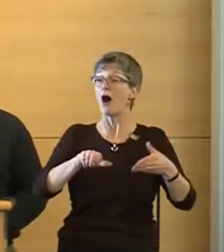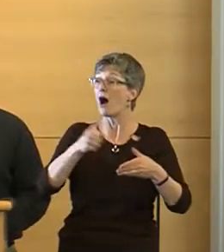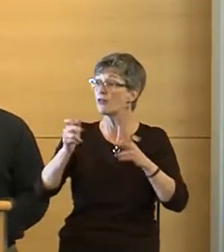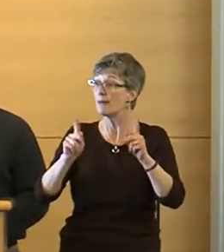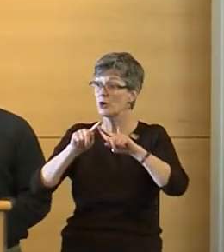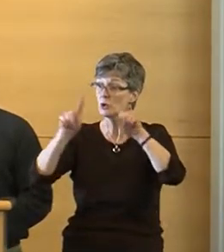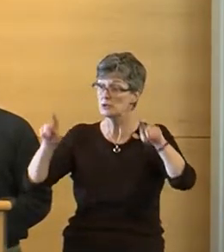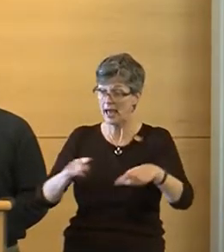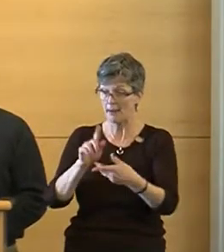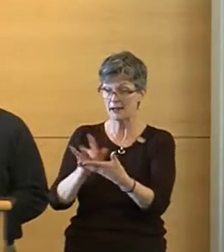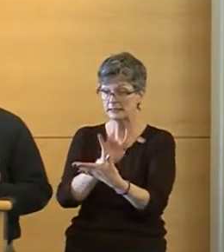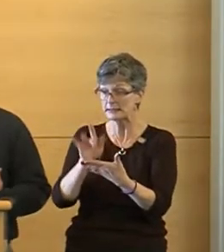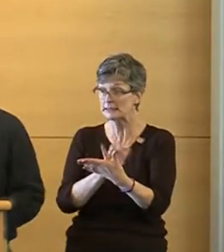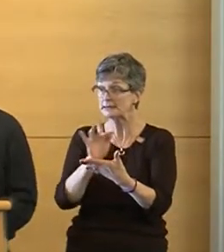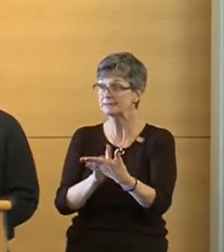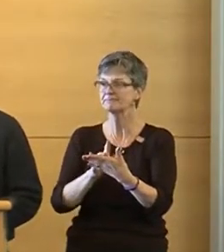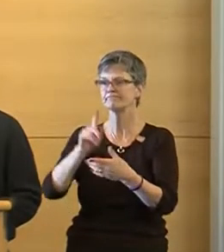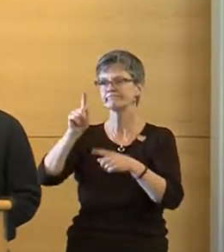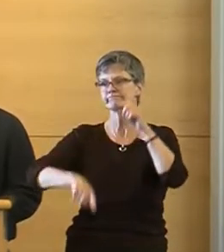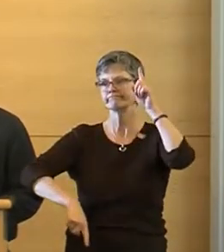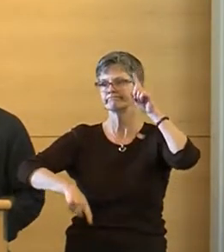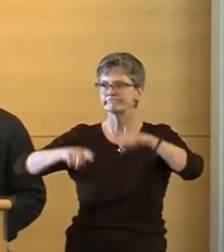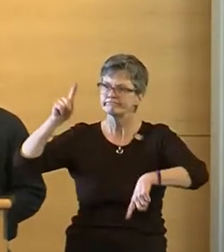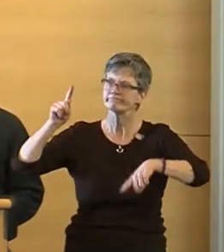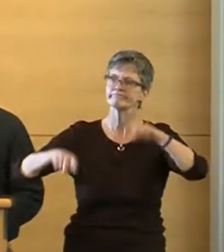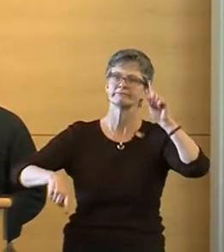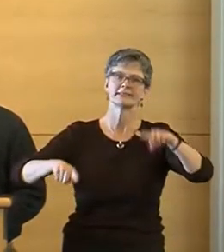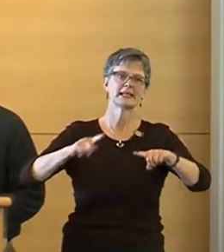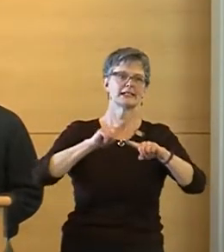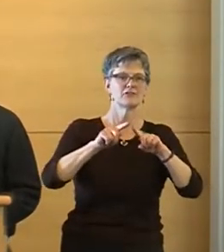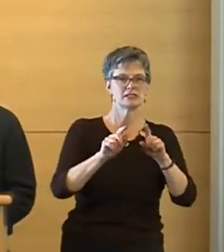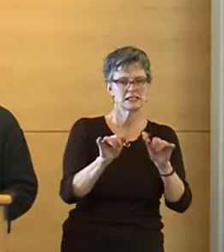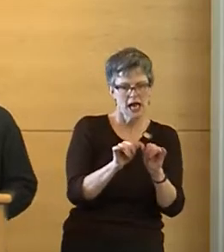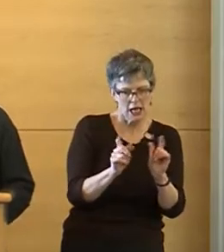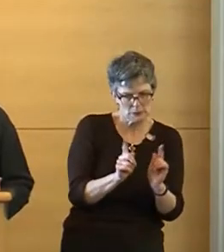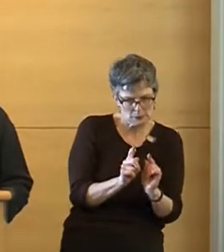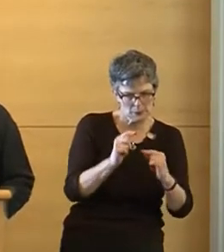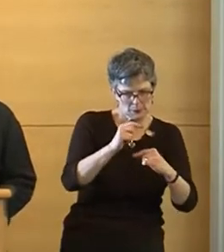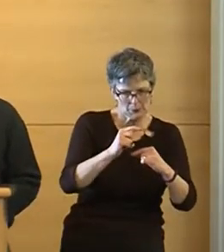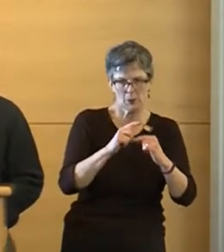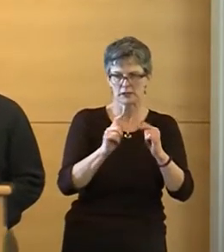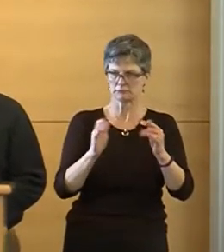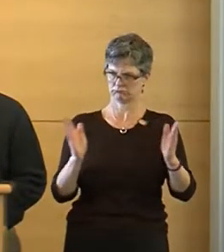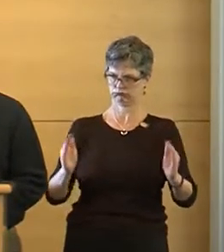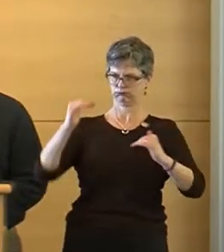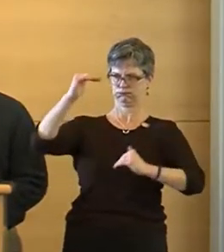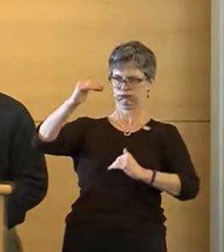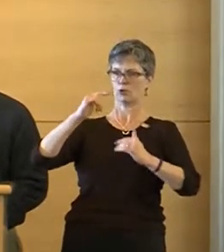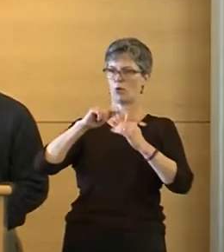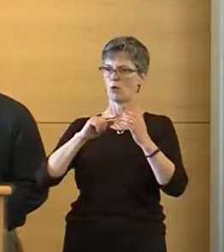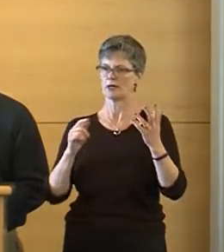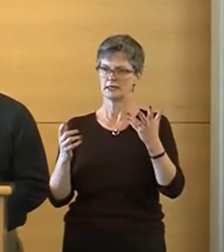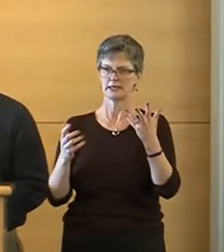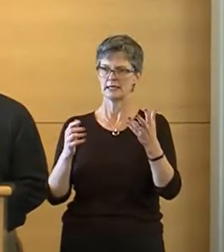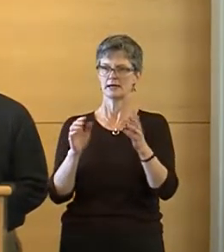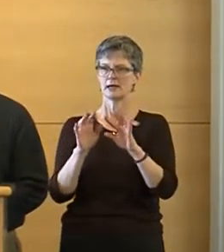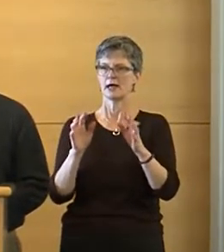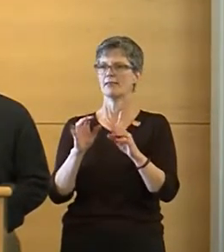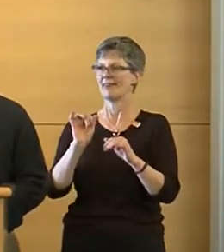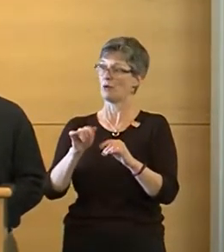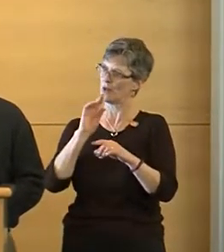different. So depending on which device a user has, they're going to be perceiving things very differently than the person next to